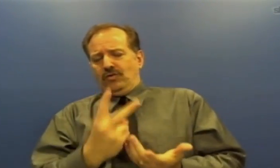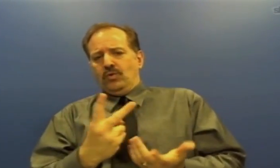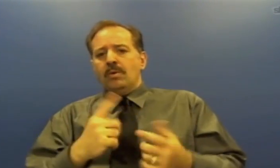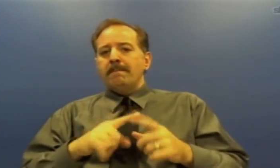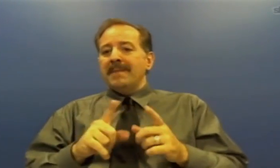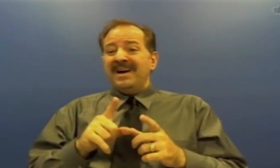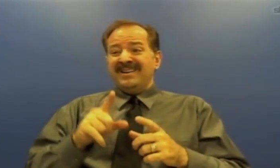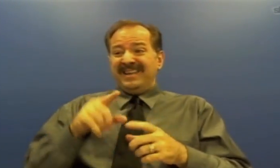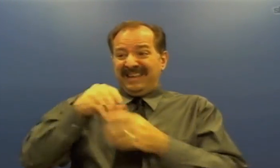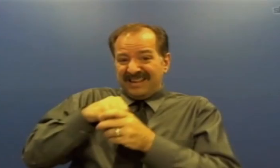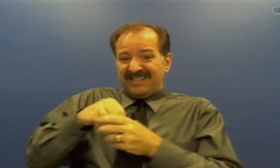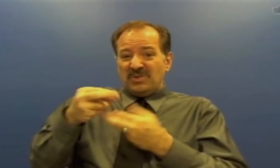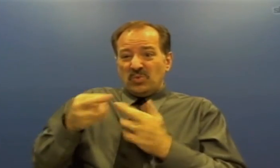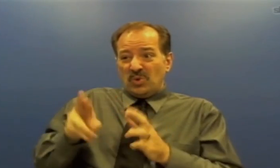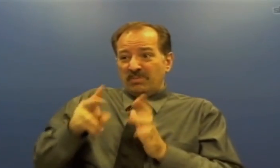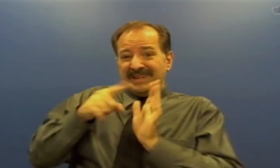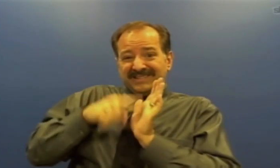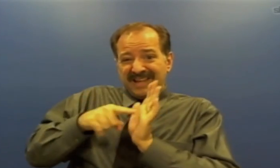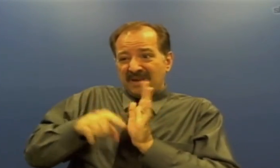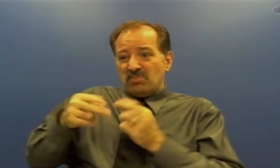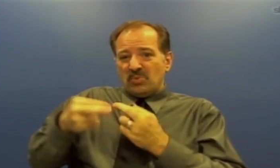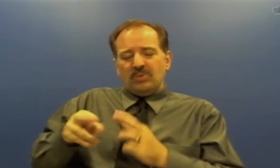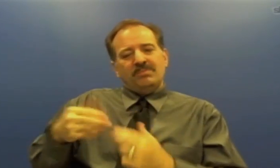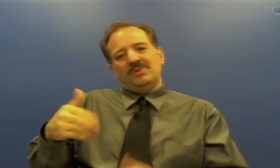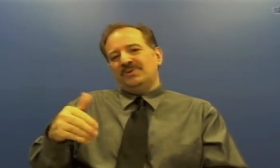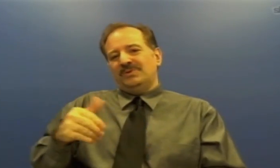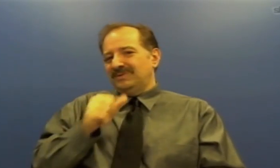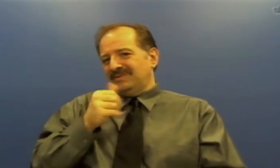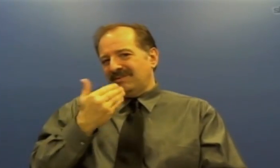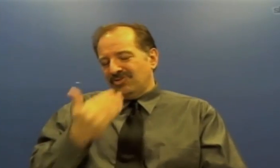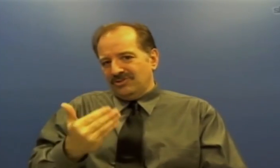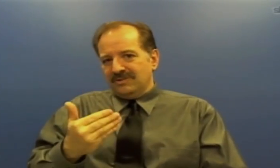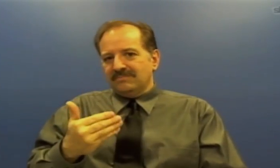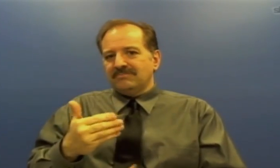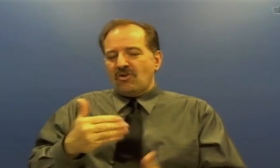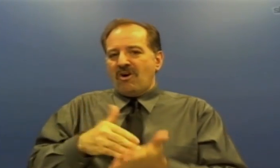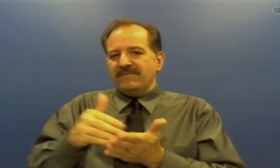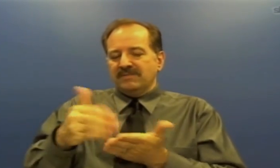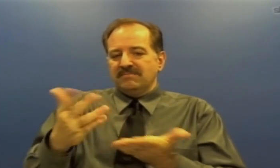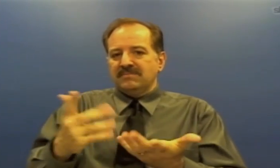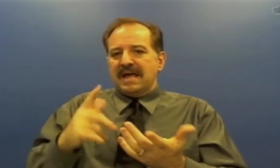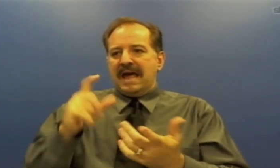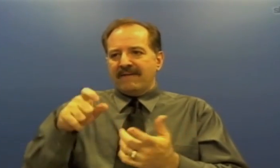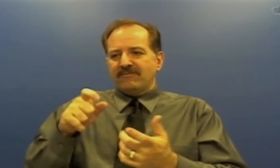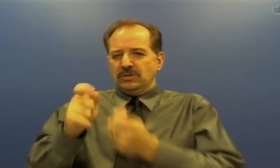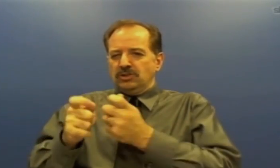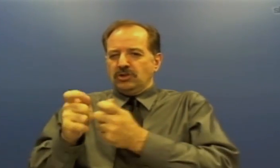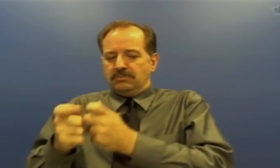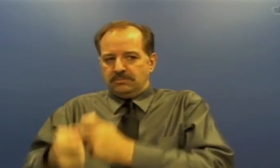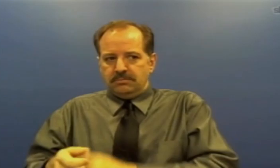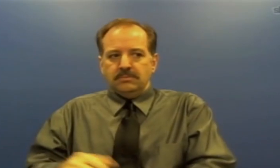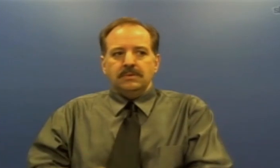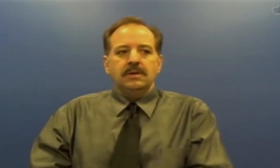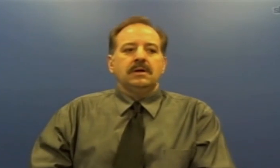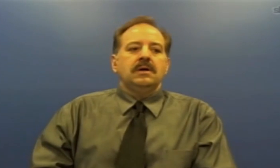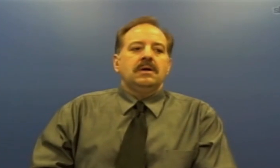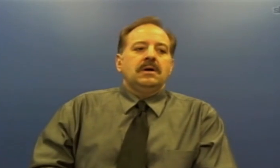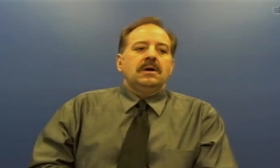through a VP, and that's not as difficult. But when they're in an examining room on that gurney, that's where we come into some problems and have to sometimes